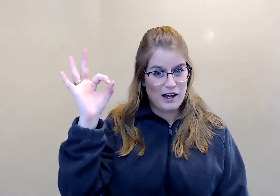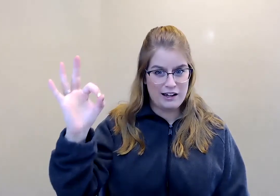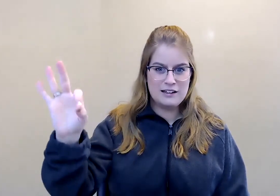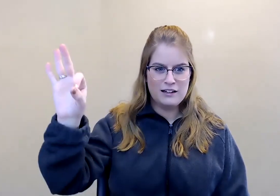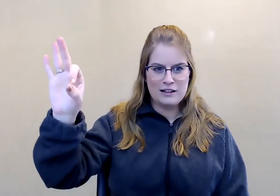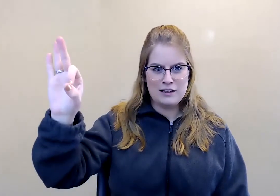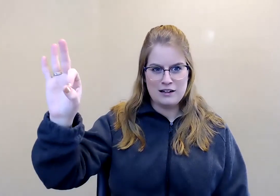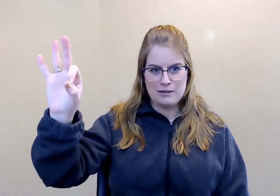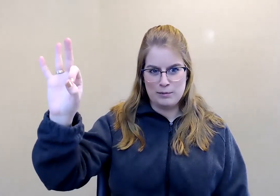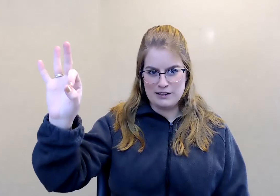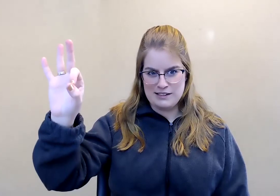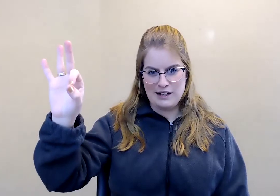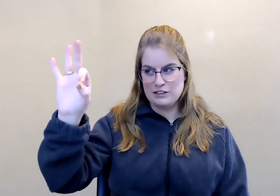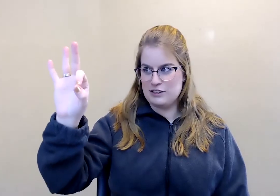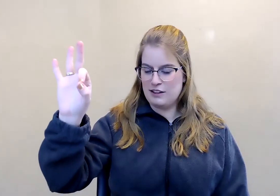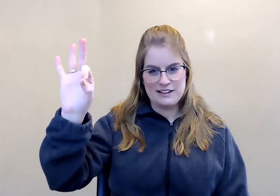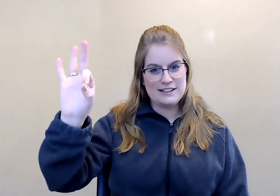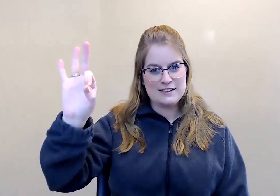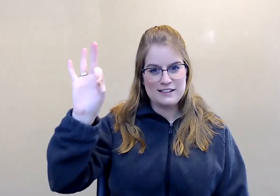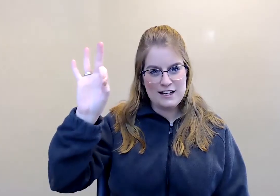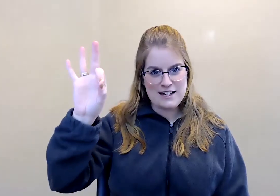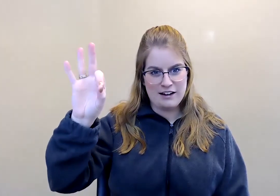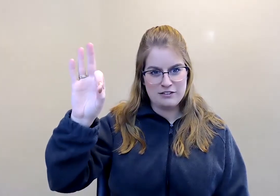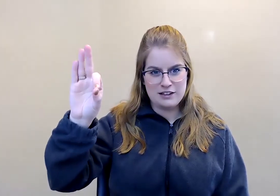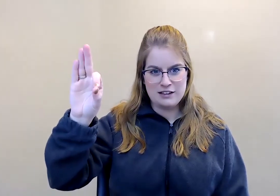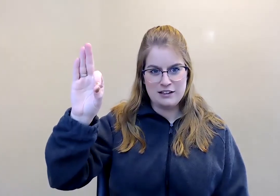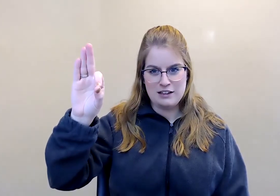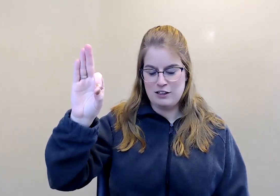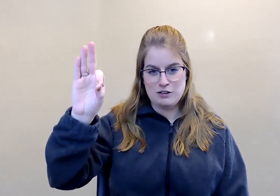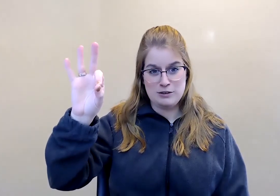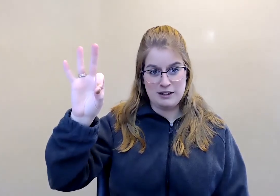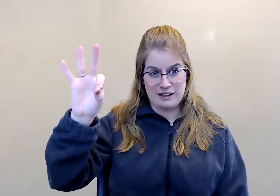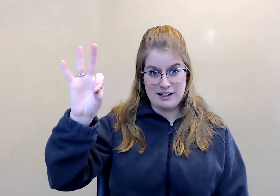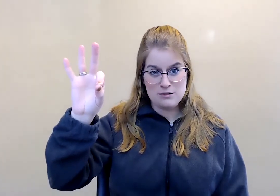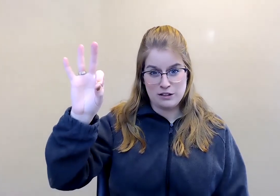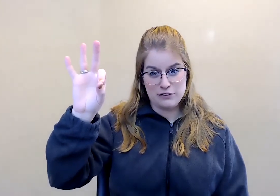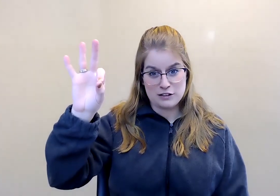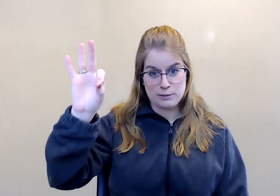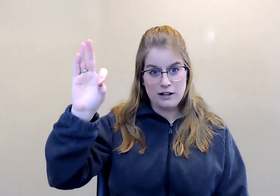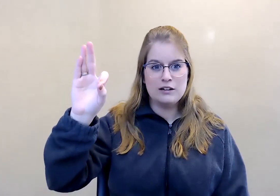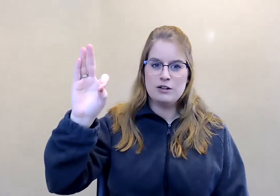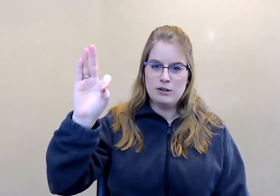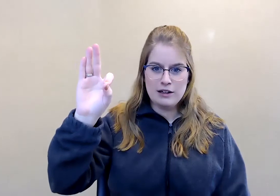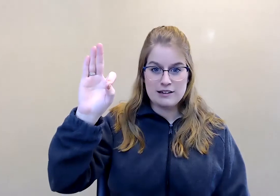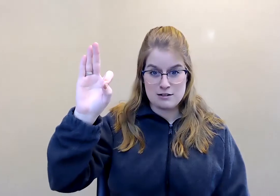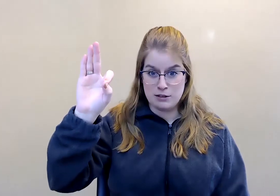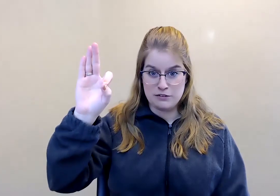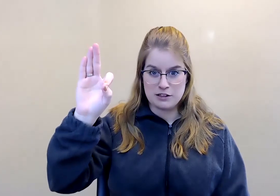okay. But instead, you just go like this. That's F. You can do it like this with your fingers apart, or like this with your fingers